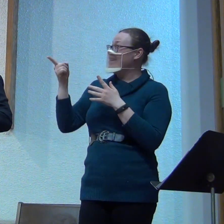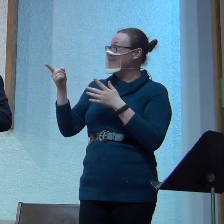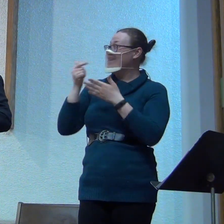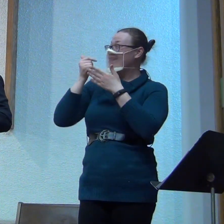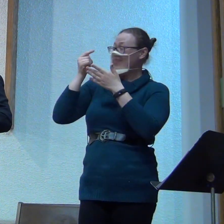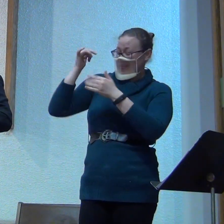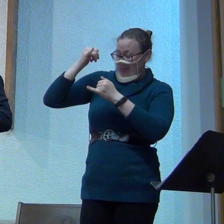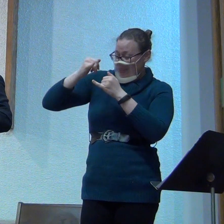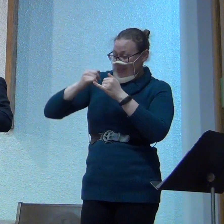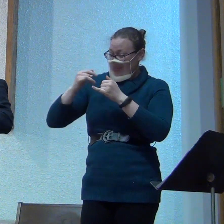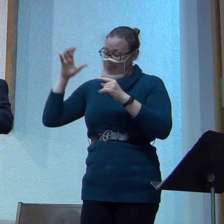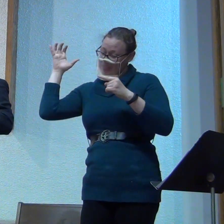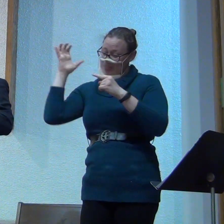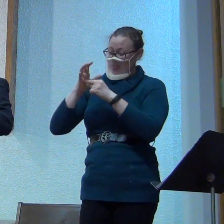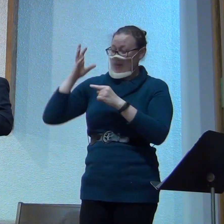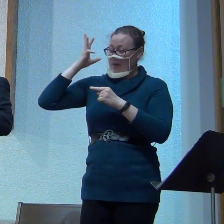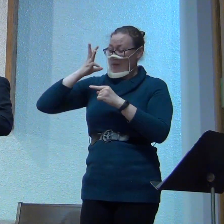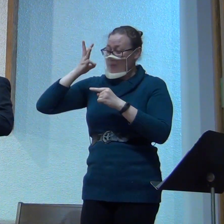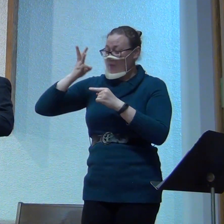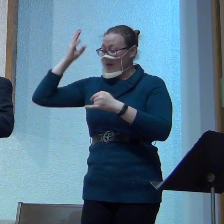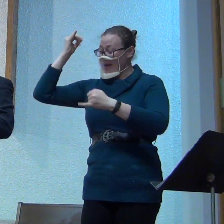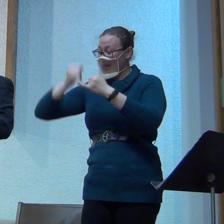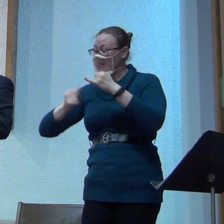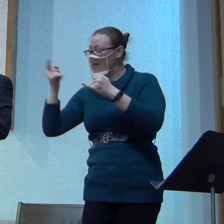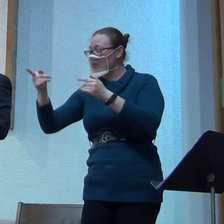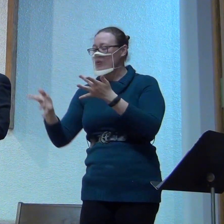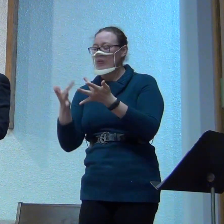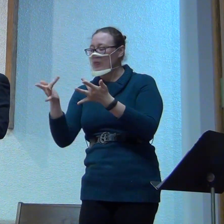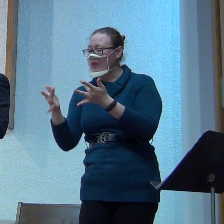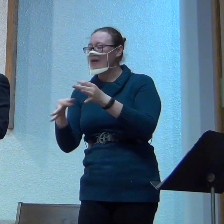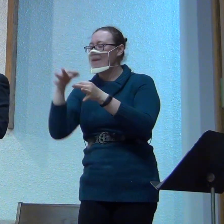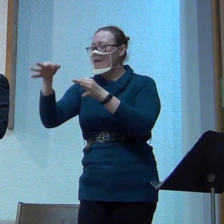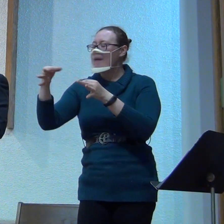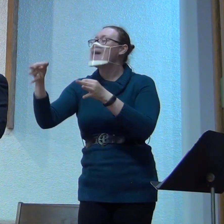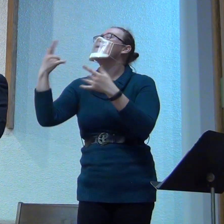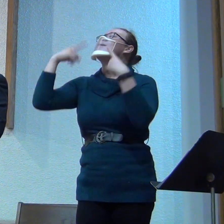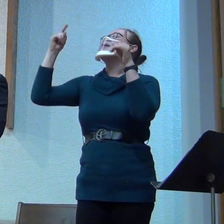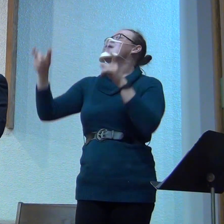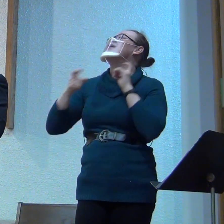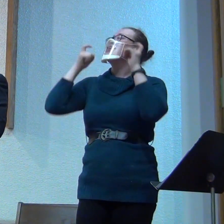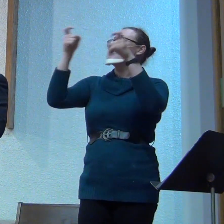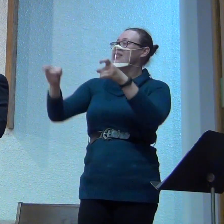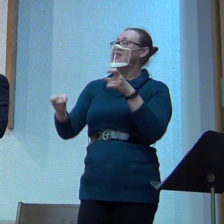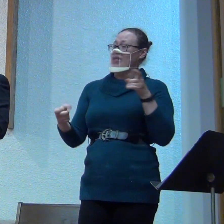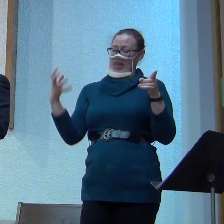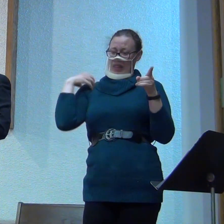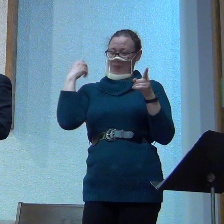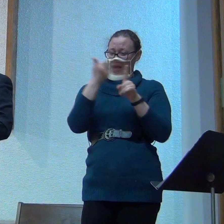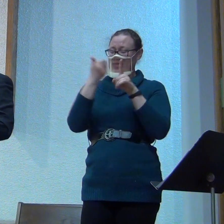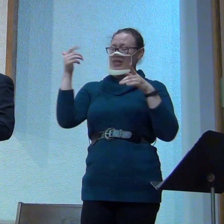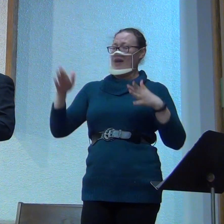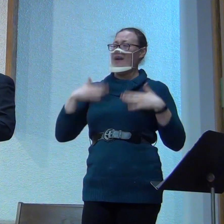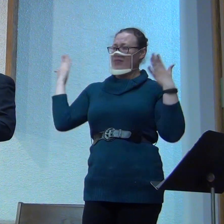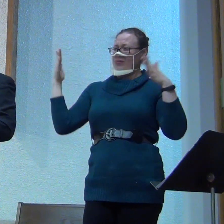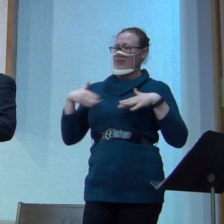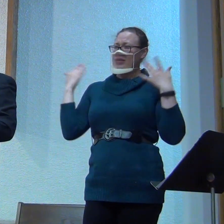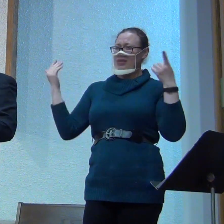the best for last. We were just so happy about that.